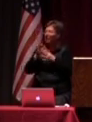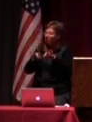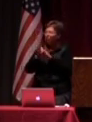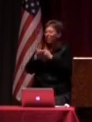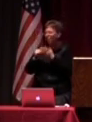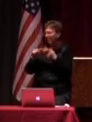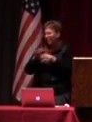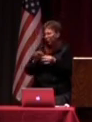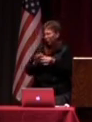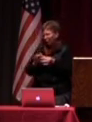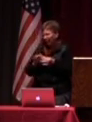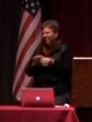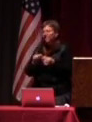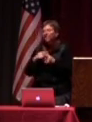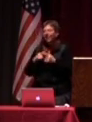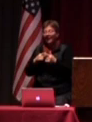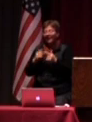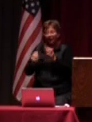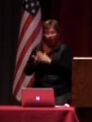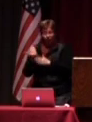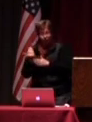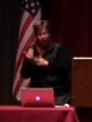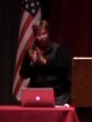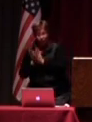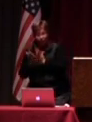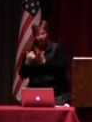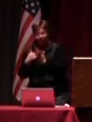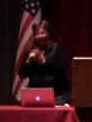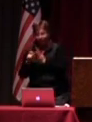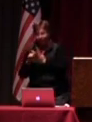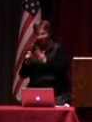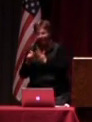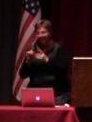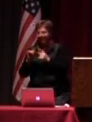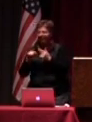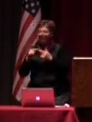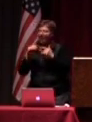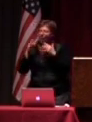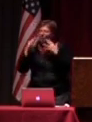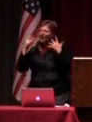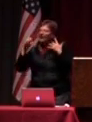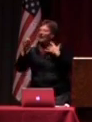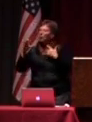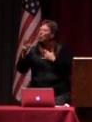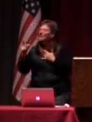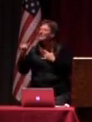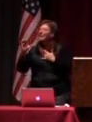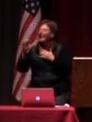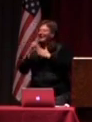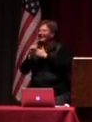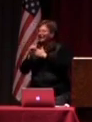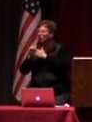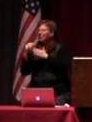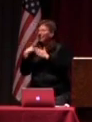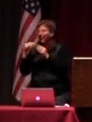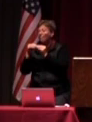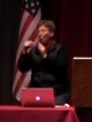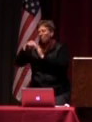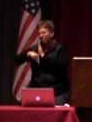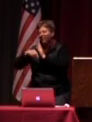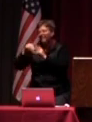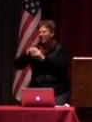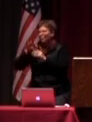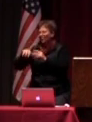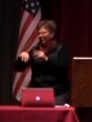story. And then in a new book that I'm doing on charismatic leadership in this period, I'm going further with this analysis. And I'm arguing